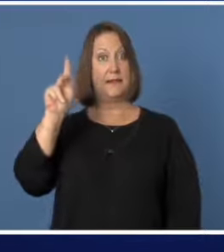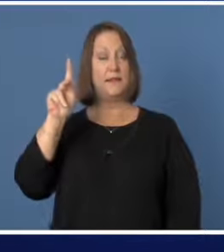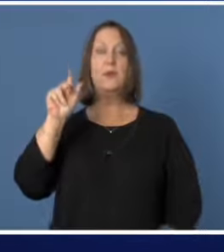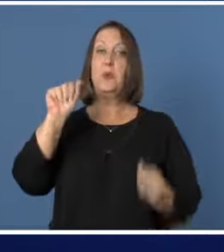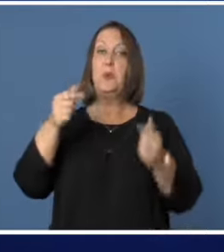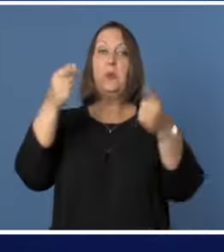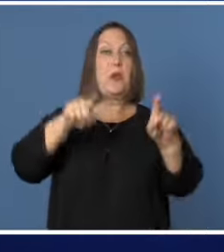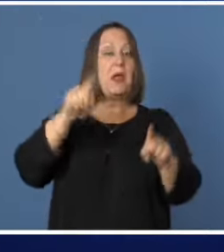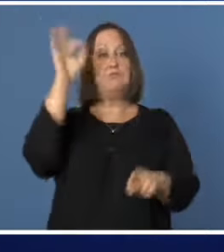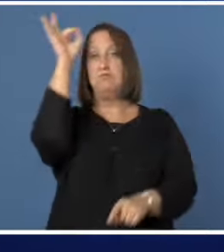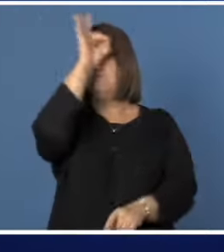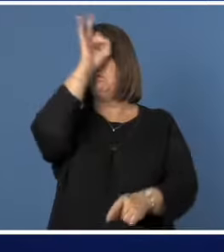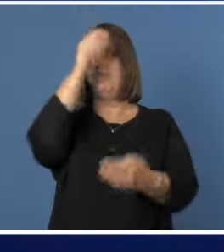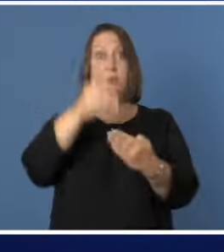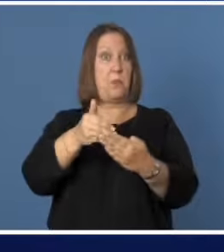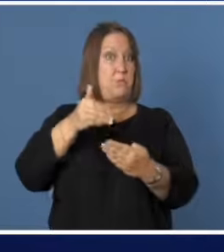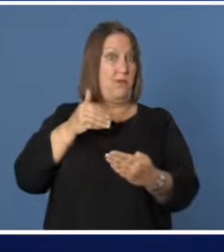warning.